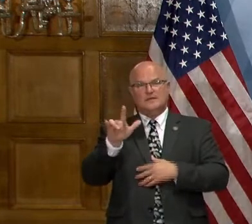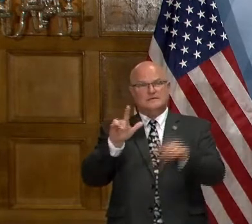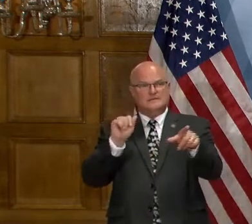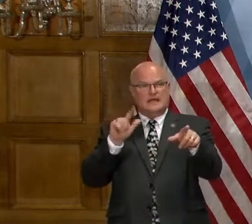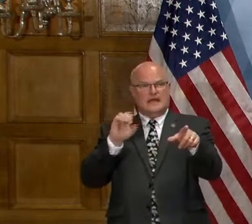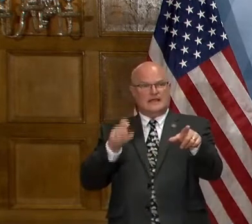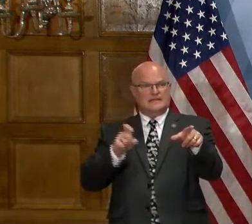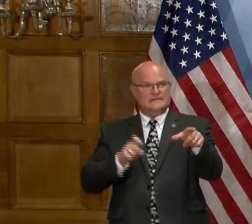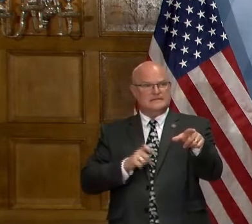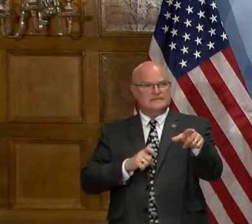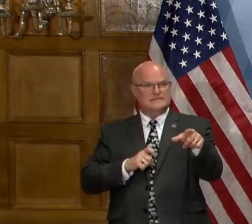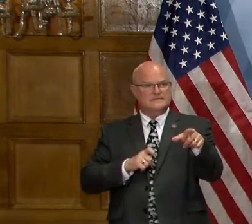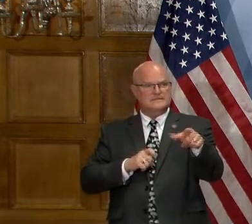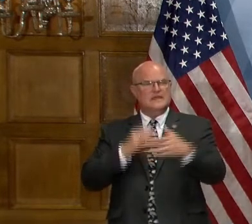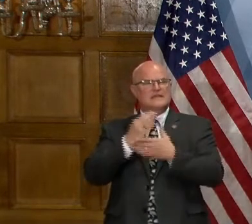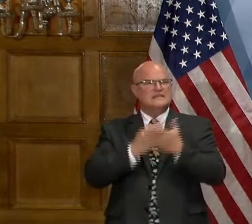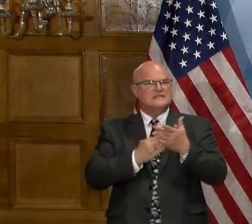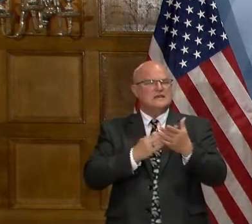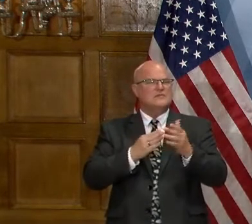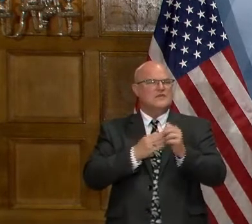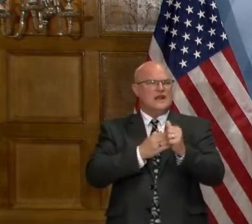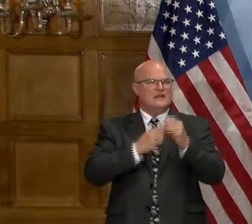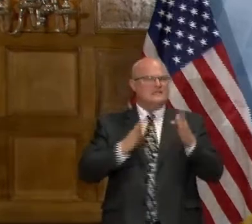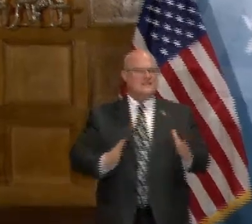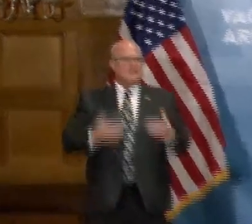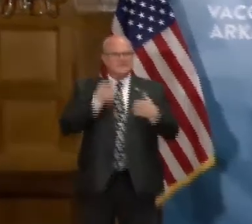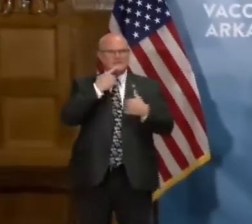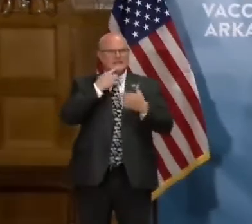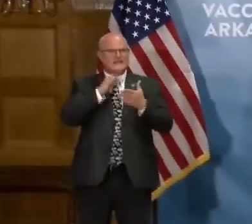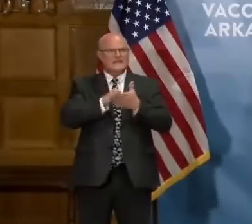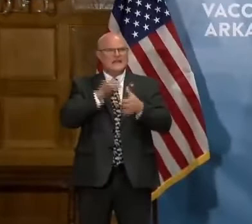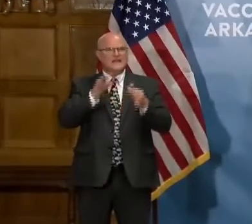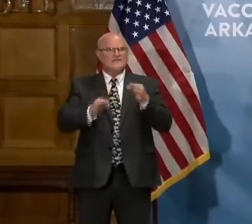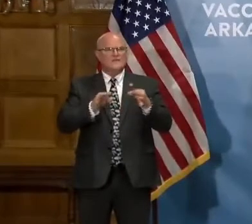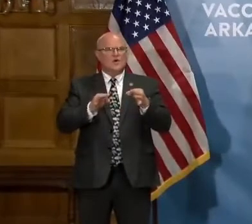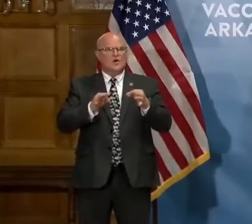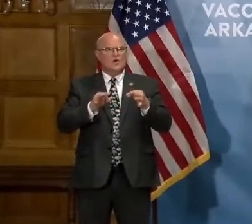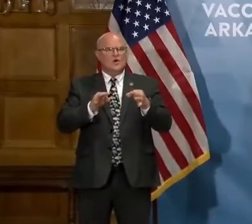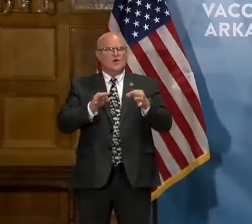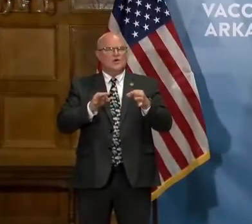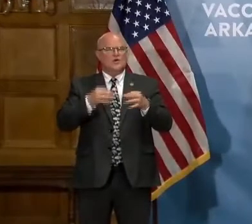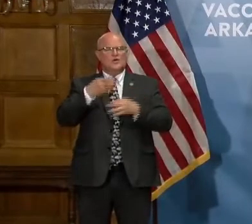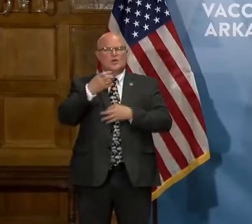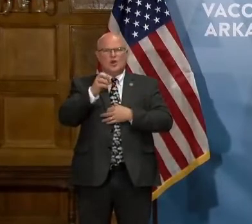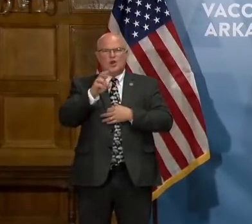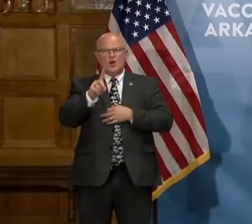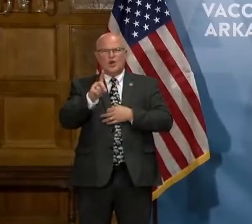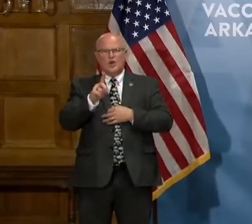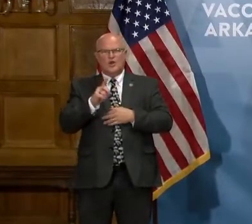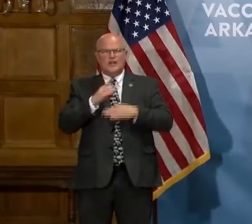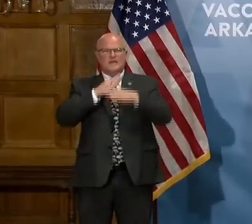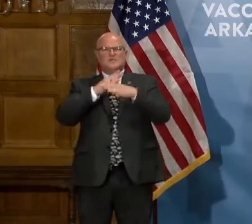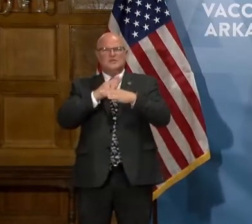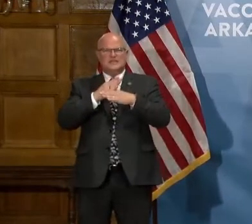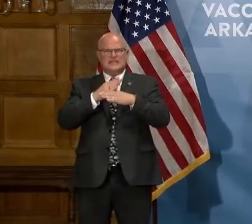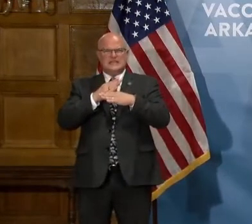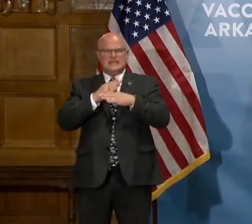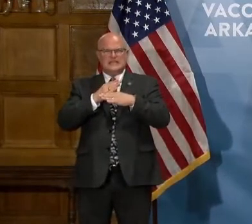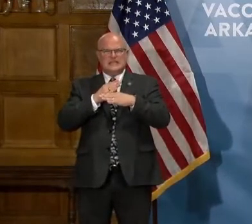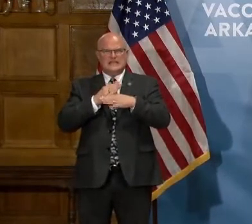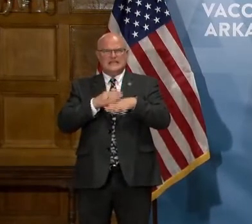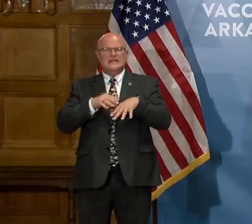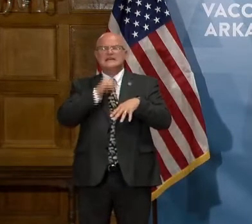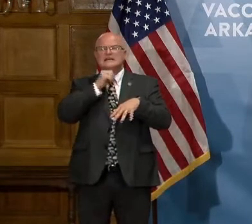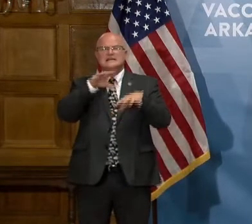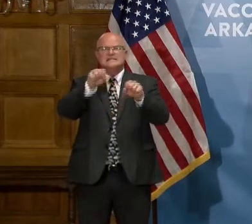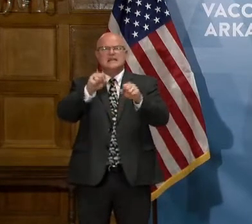Alex? Some of our national leaders have said that herd immunity is no longer see that as an